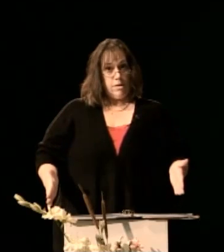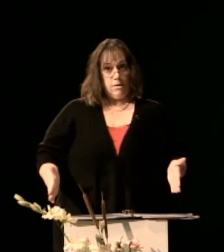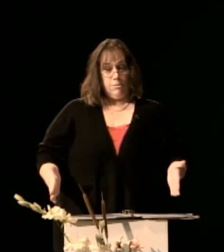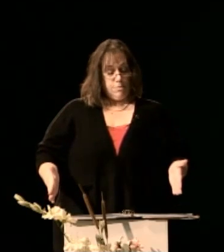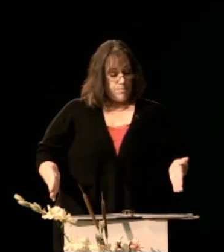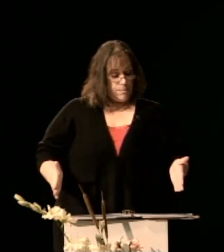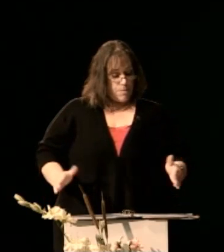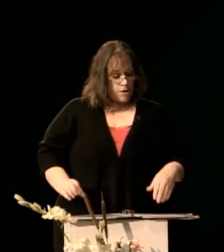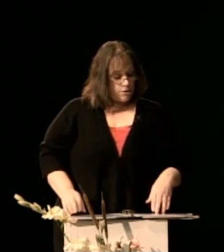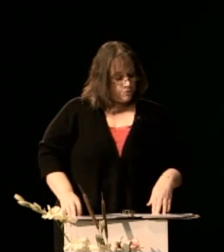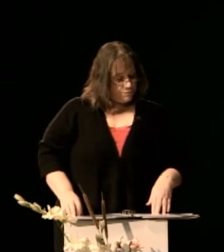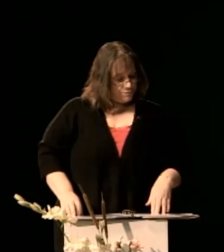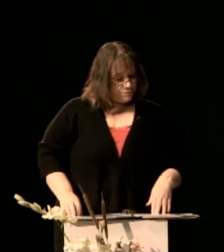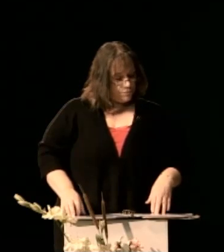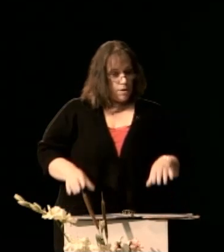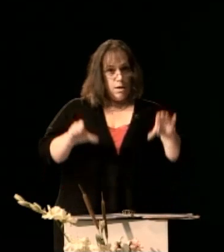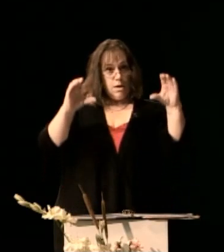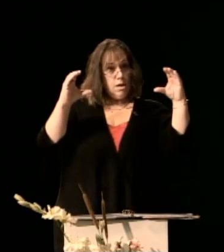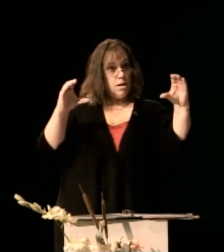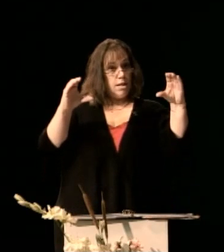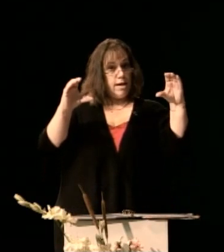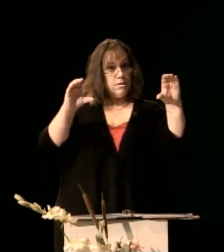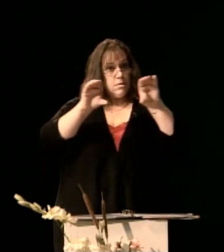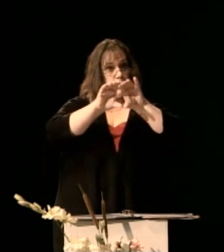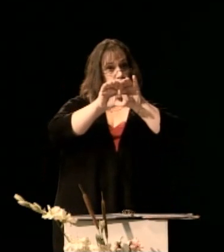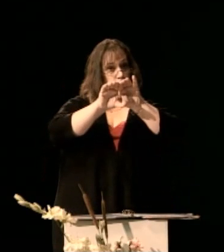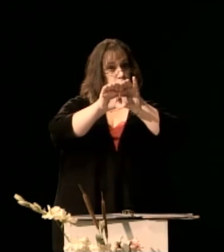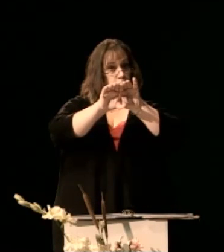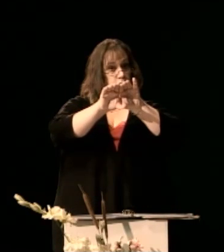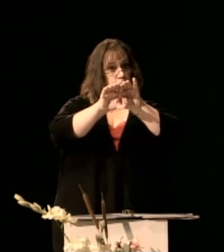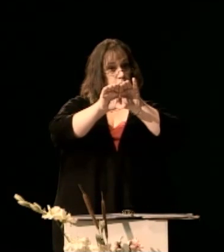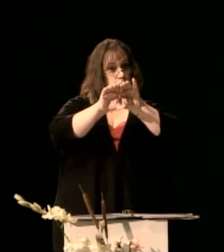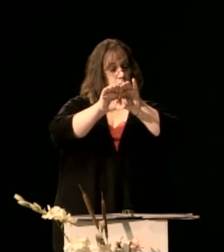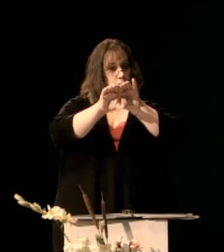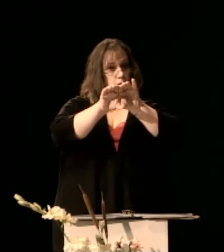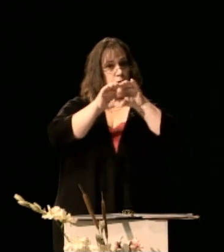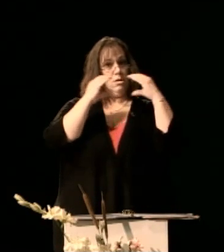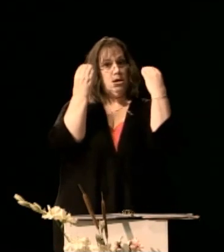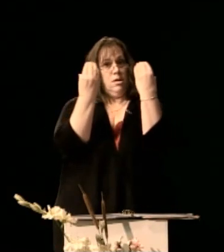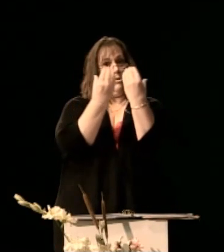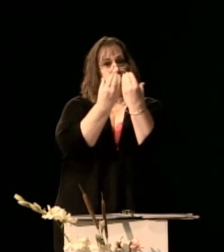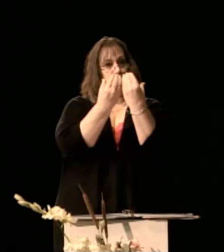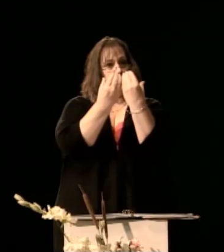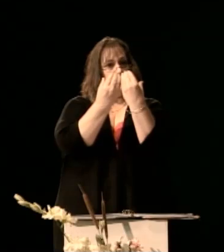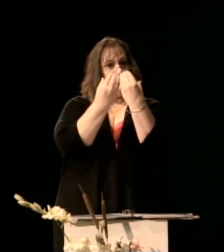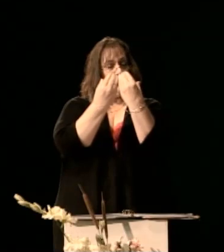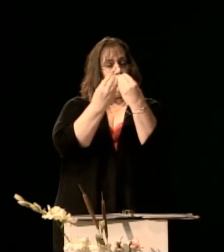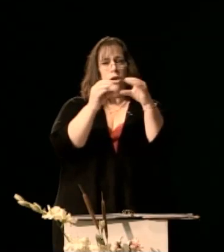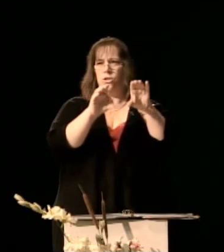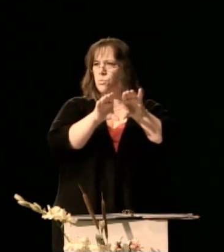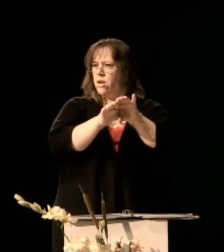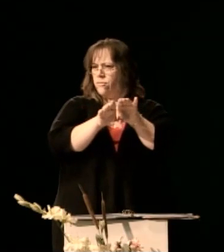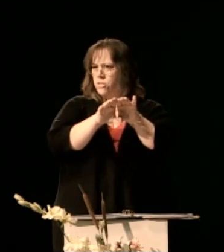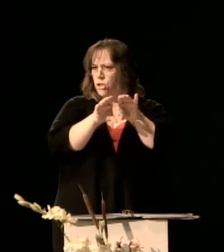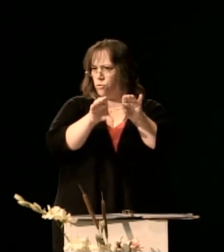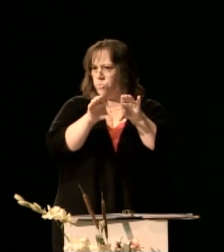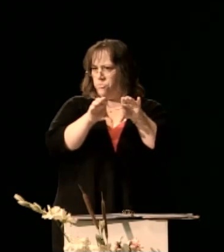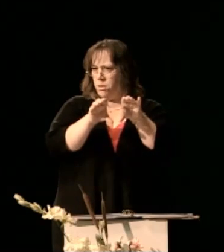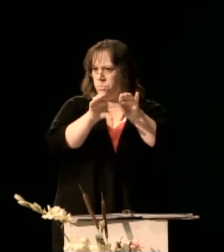the marker. Class, you bring your C's together in a circle. So whenever there's a group of people,